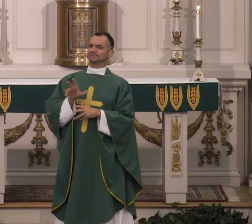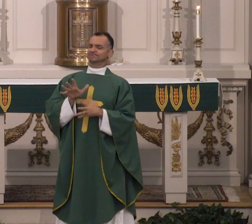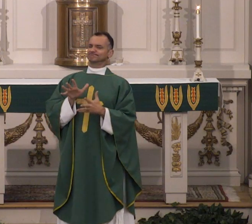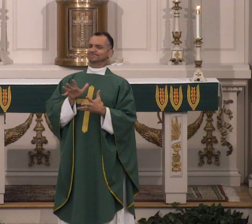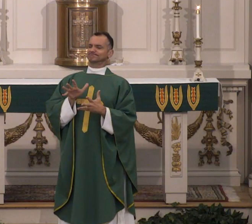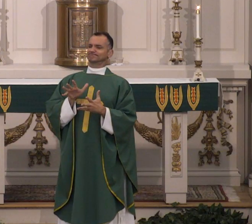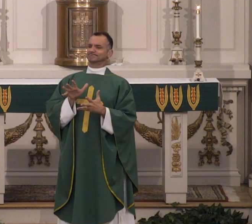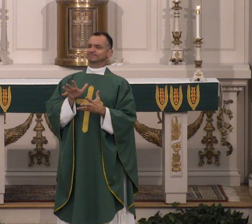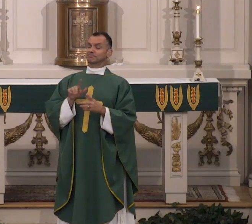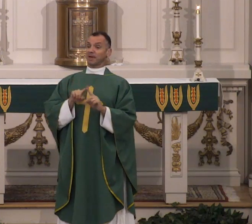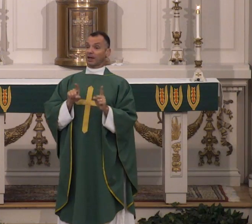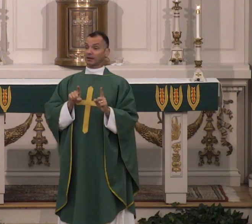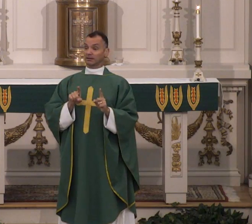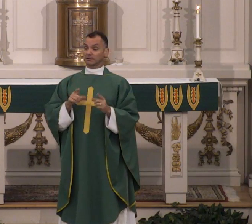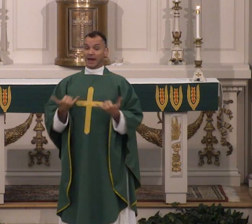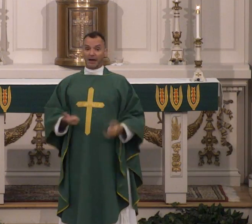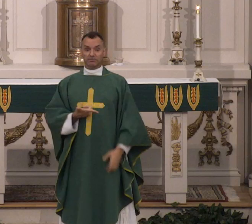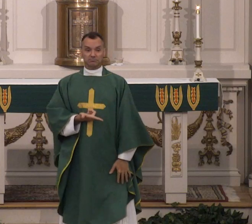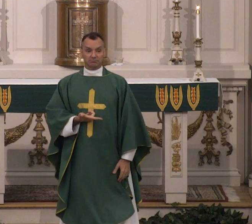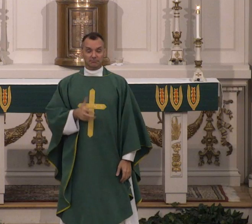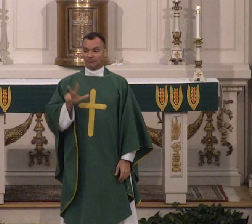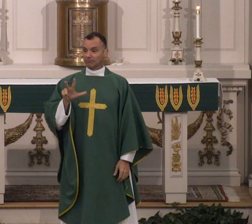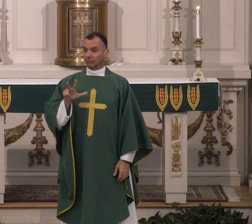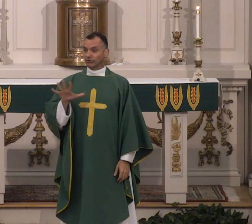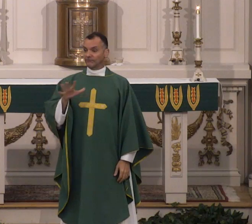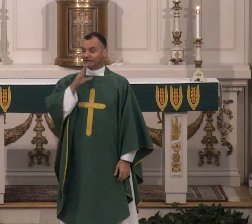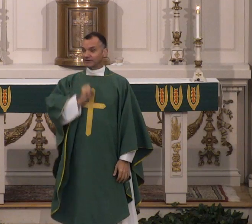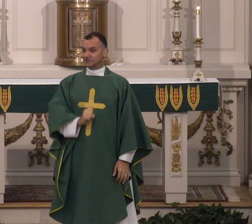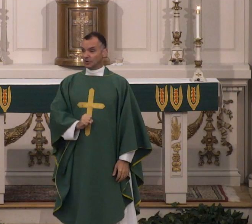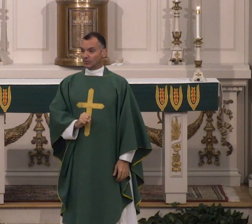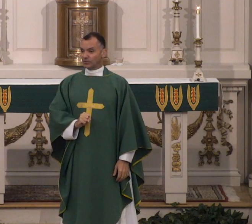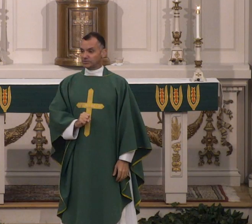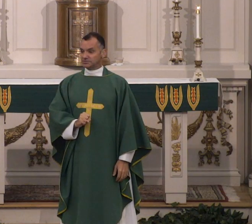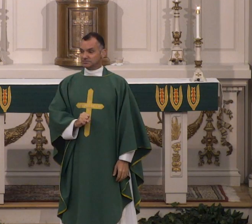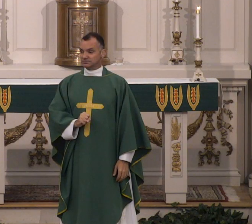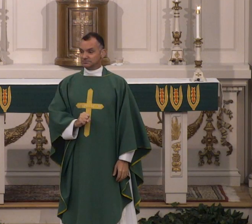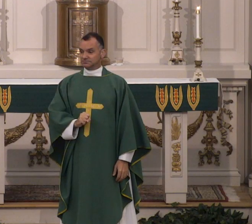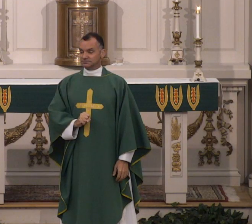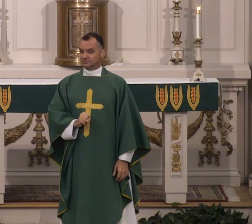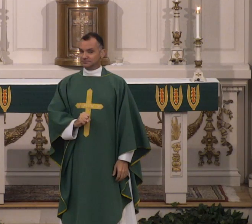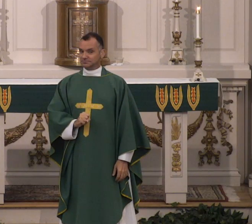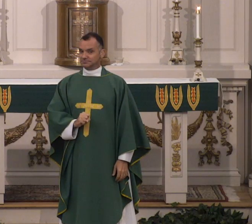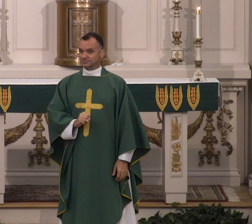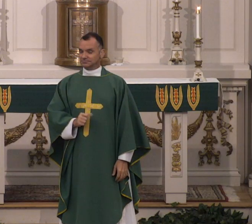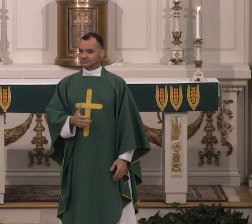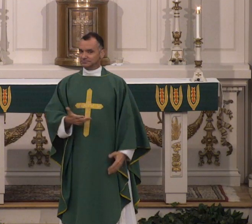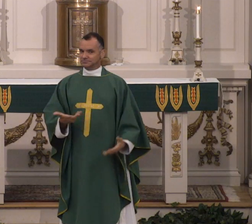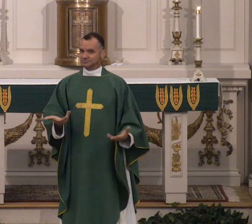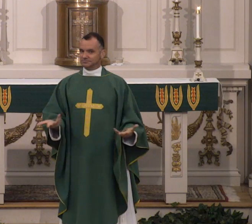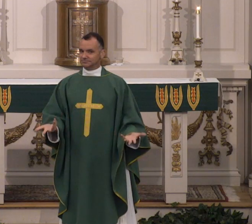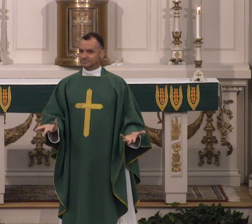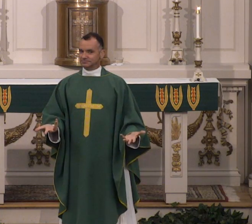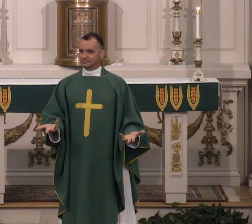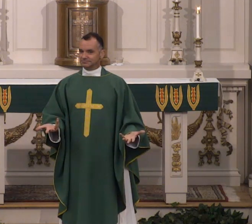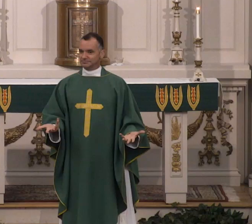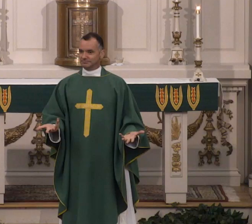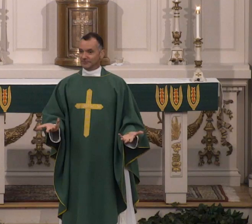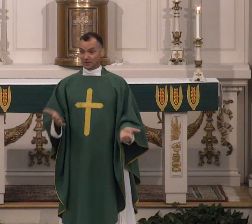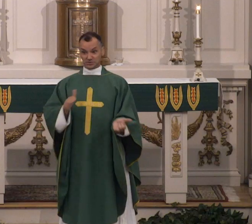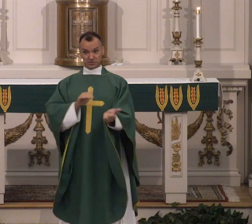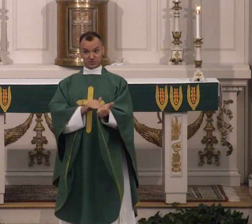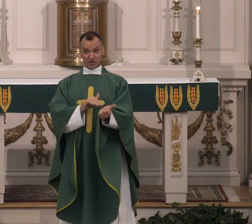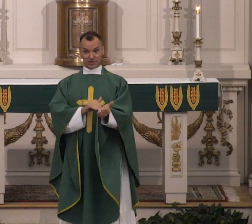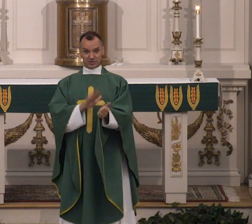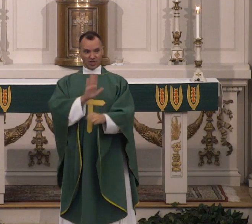of his complex medical situation. But here he was, 35 years later in this video, still